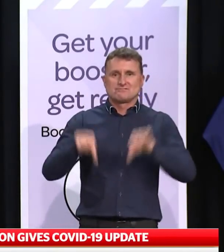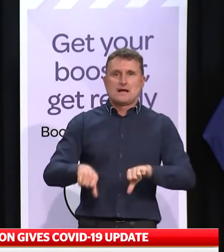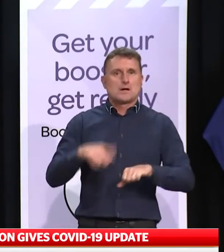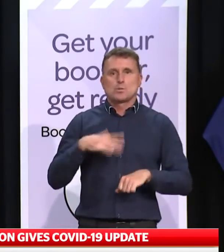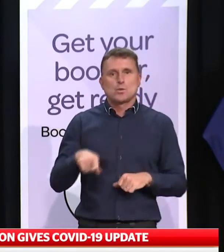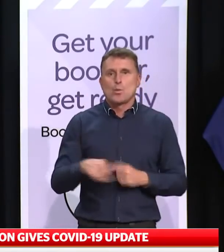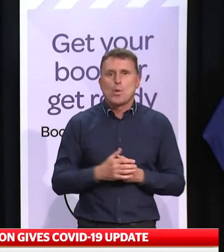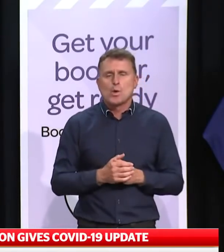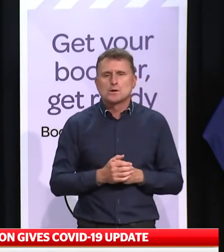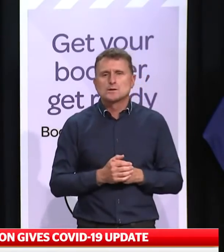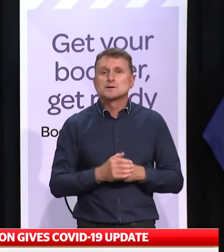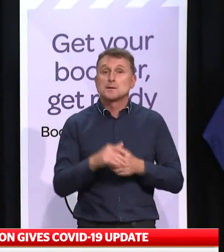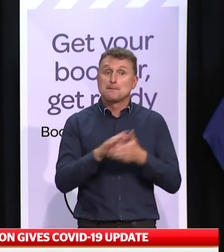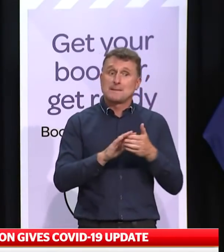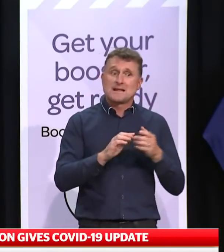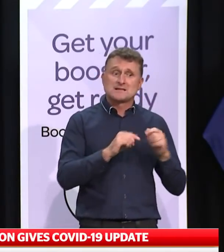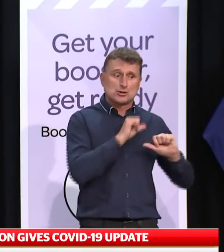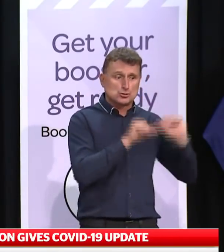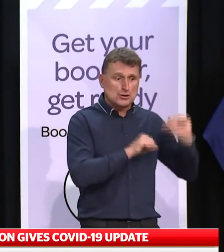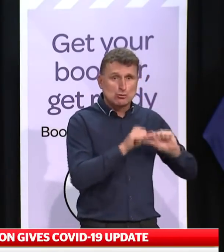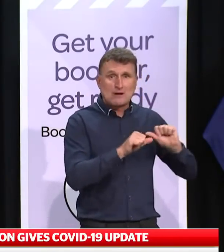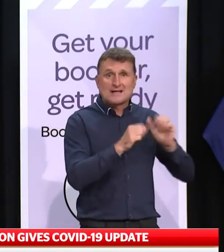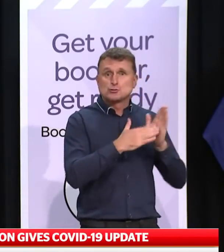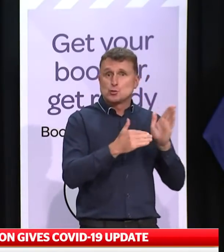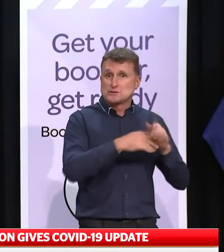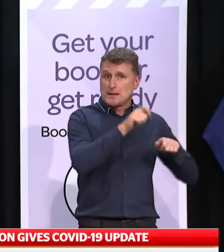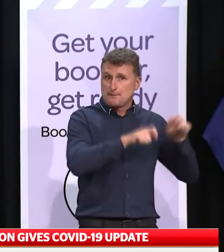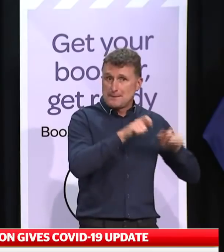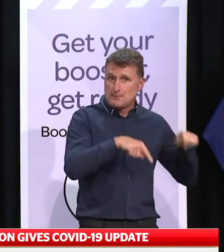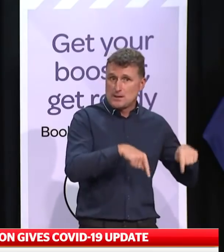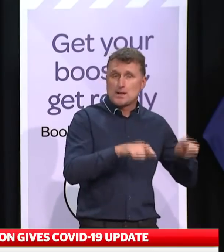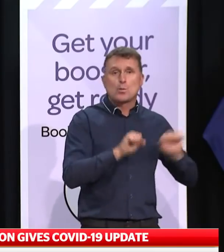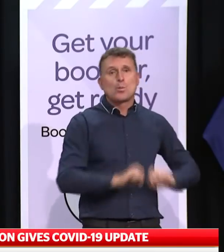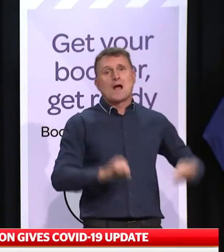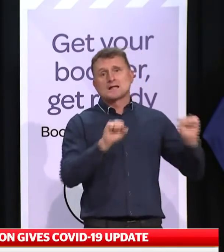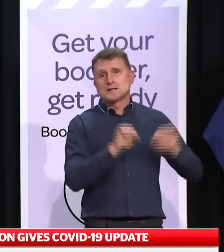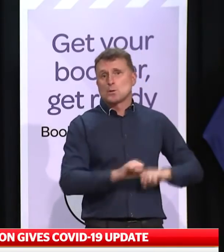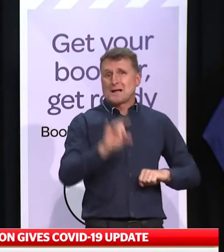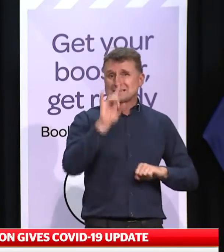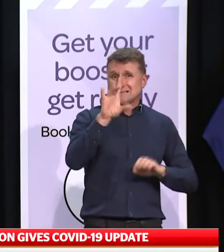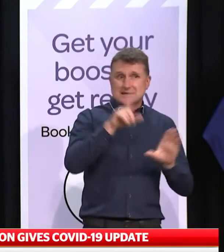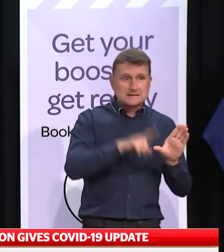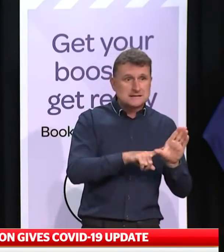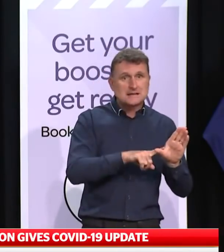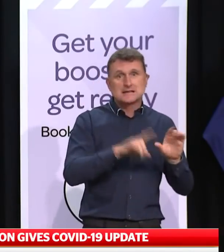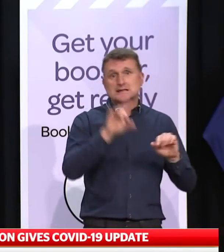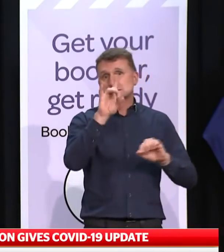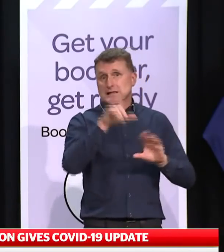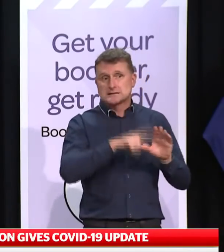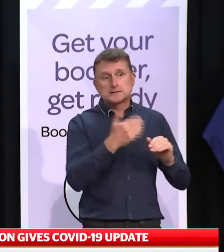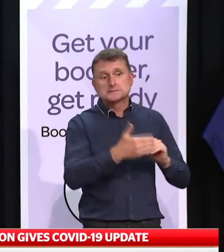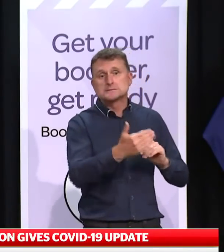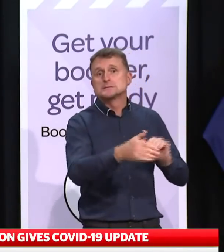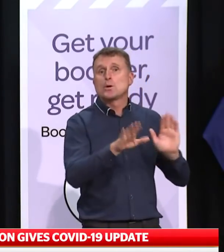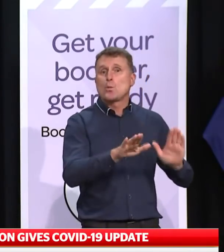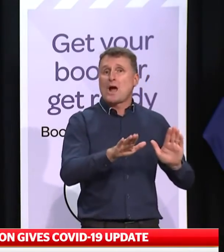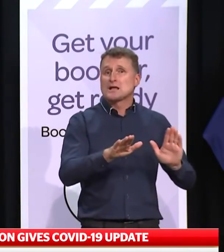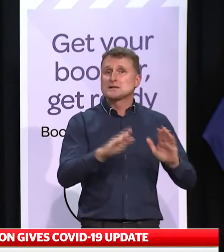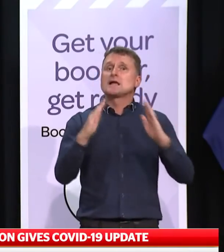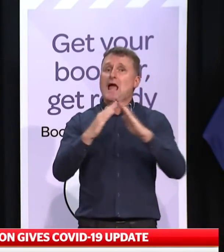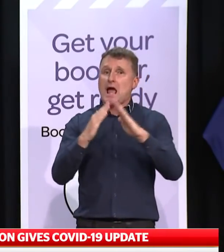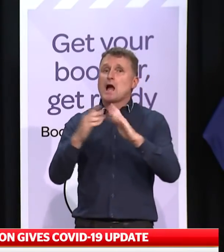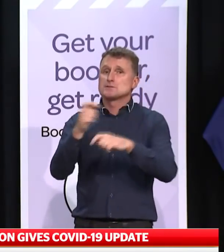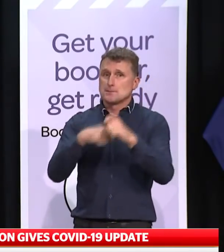generation of first-home buyers to having to wait decades and decades before it gets affordable. No, I don't accept that in terms of the